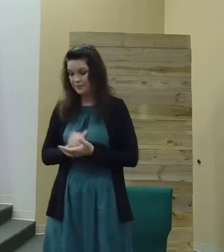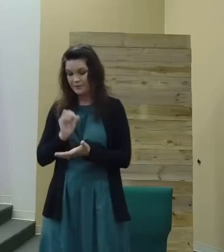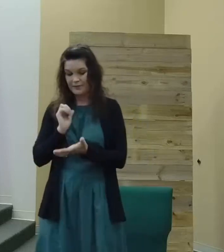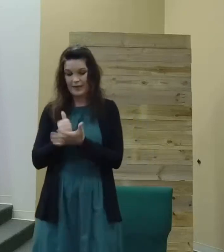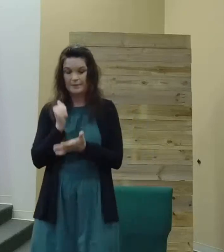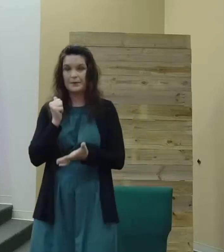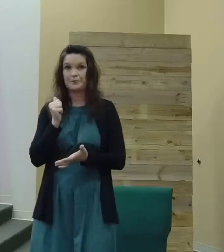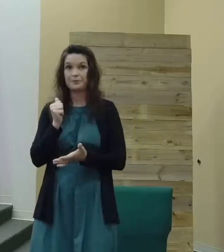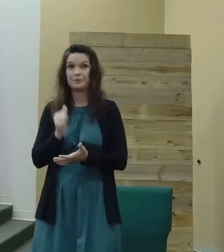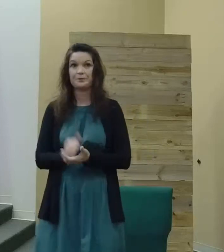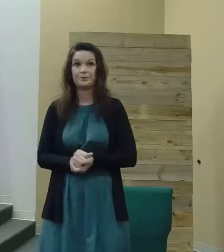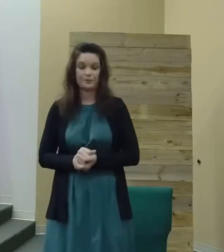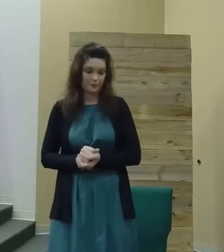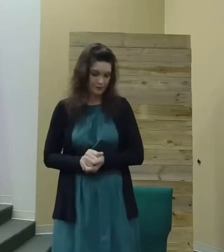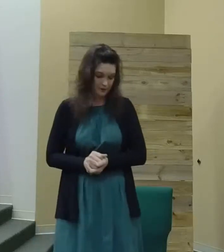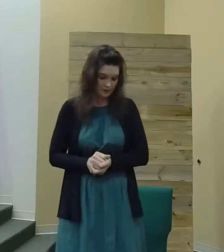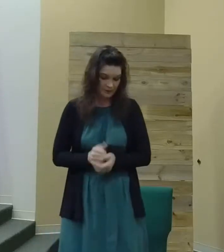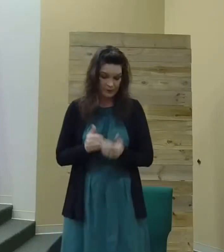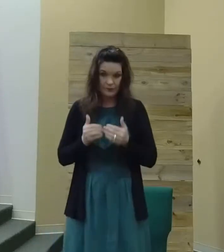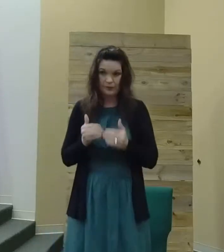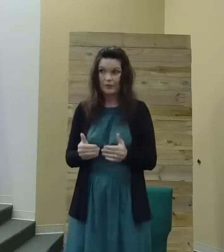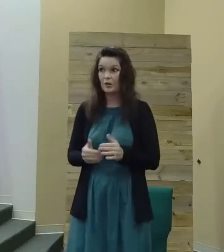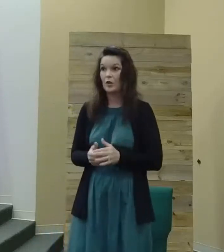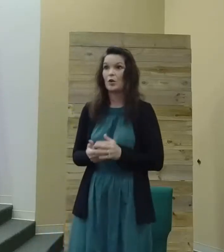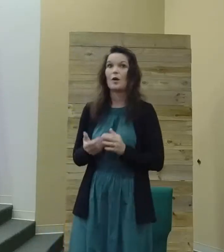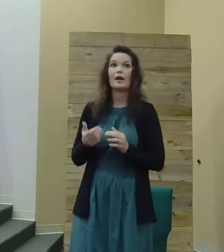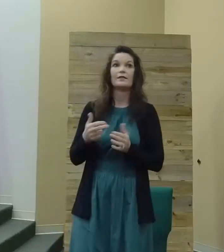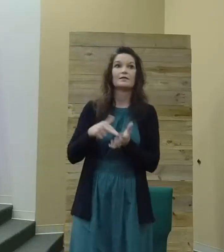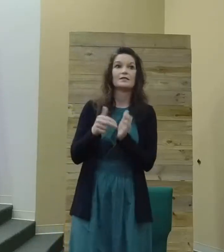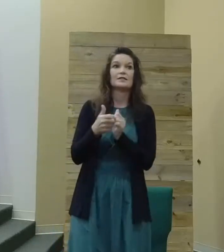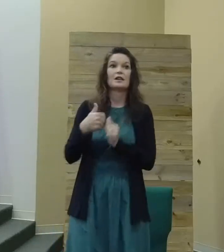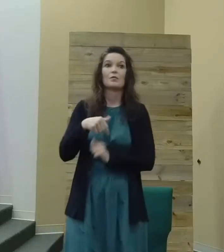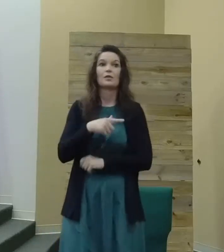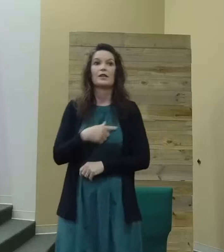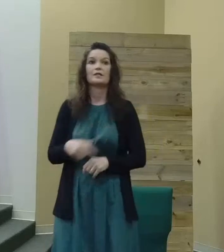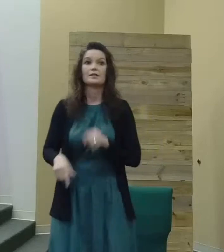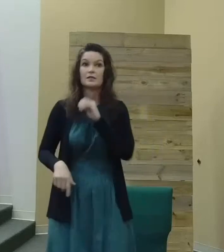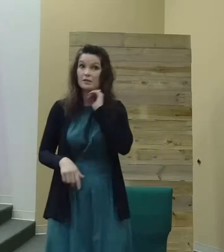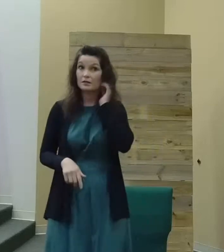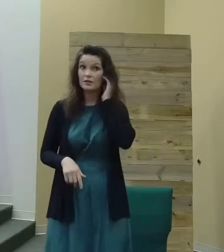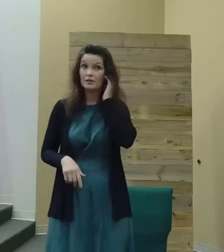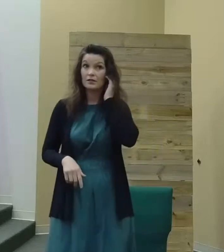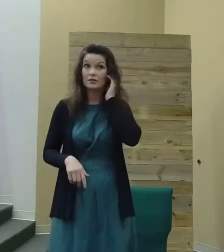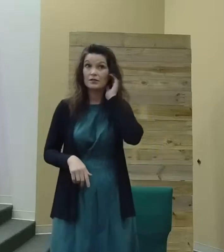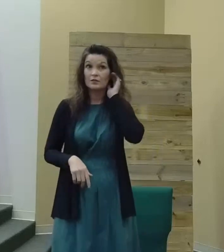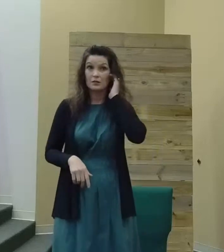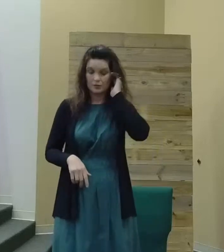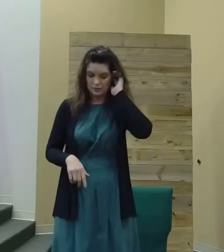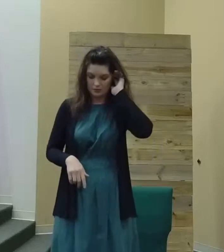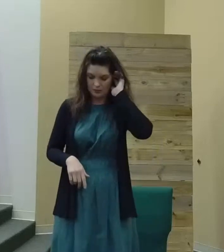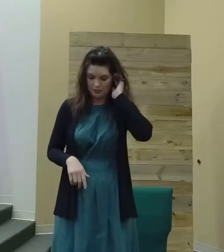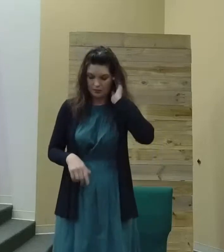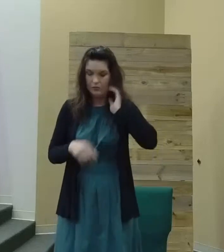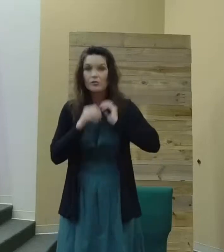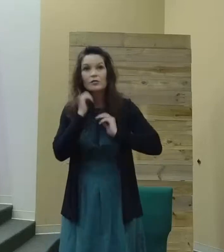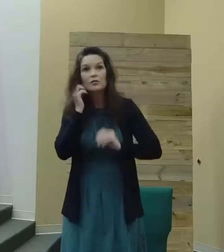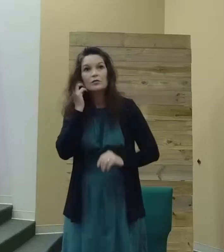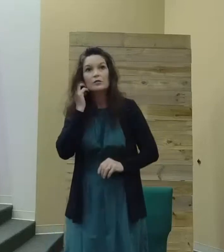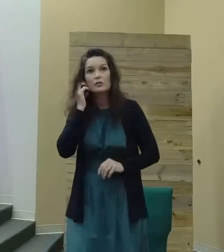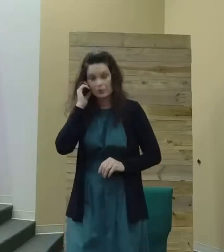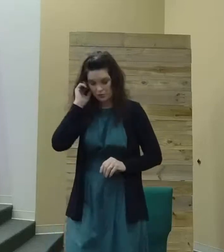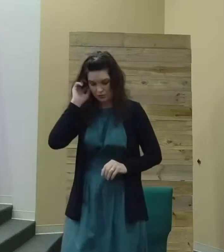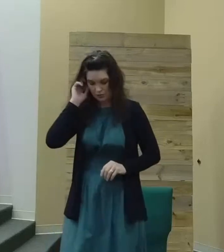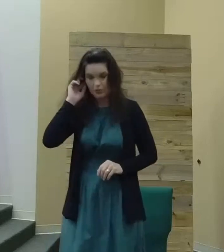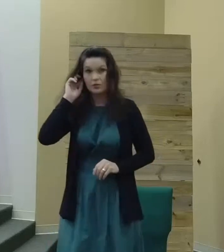pray. Amen. Amen. Go ahead and stand with me this morning, or with us, and let's continue worshiping in